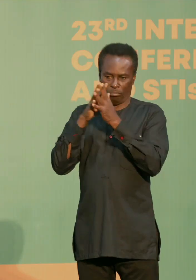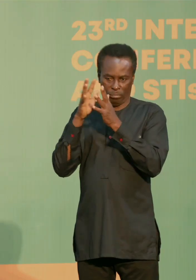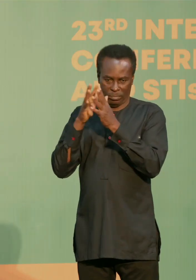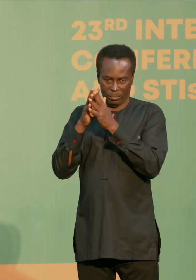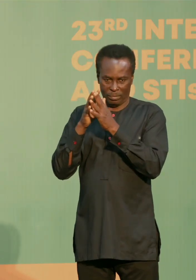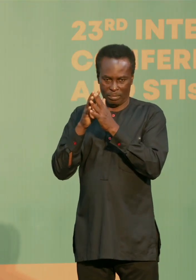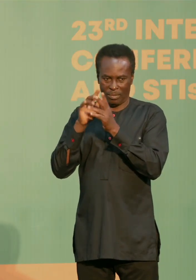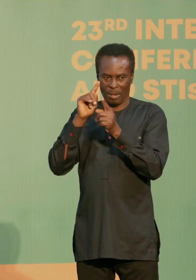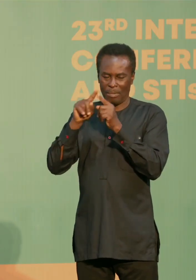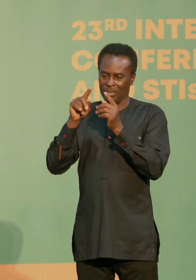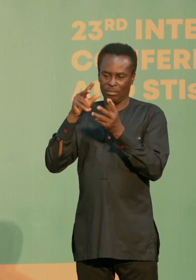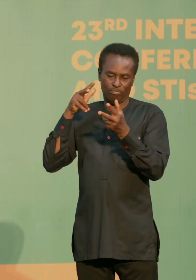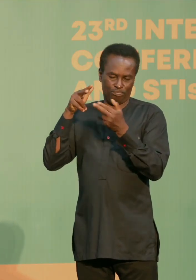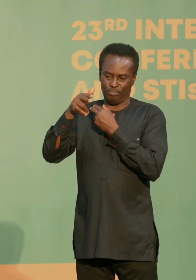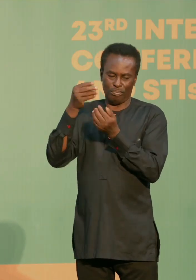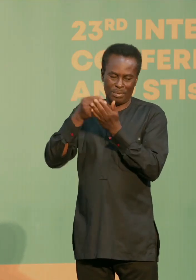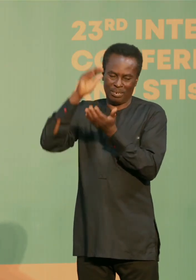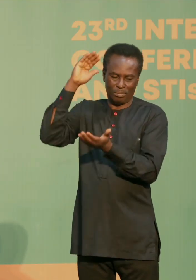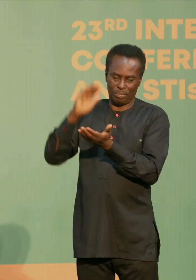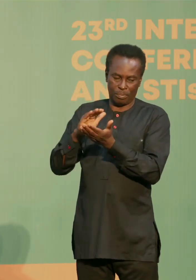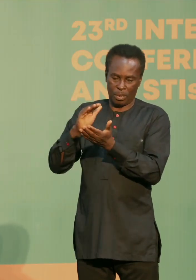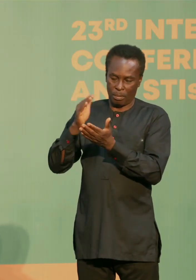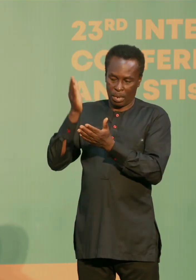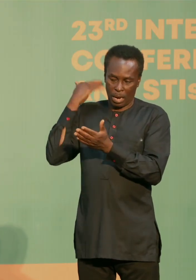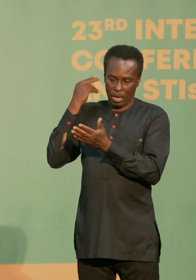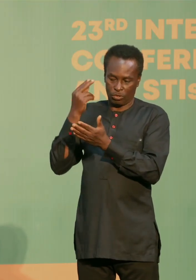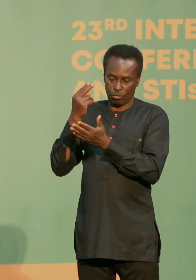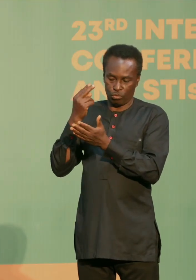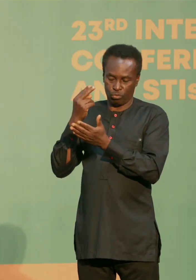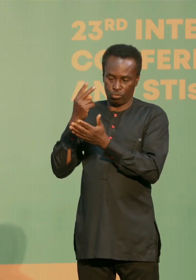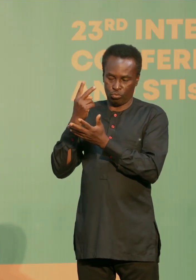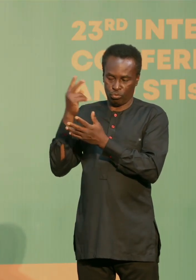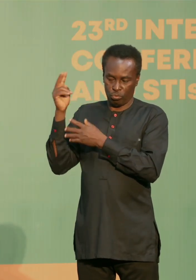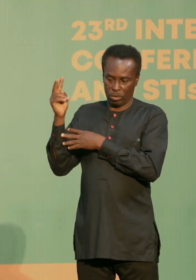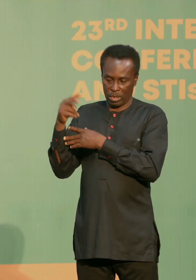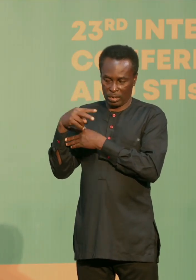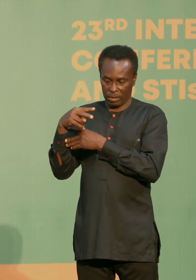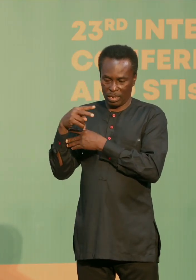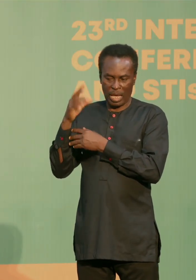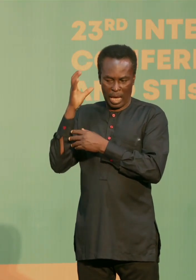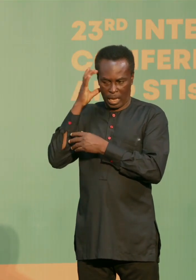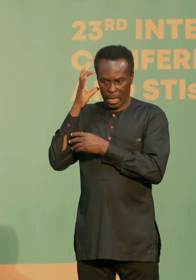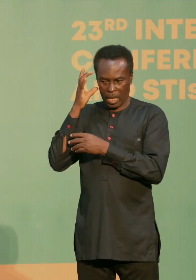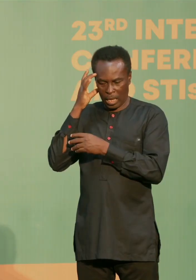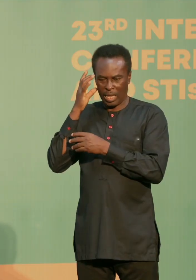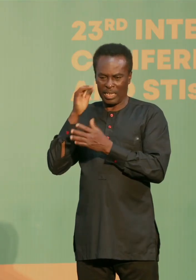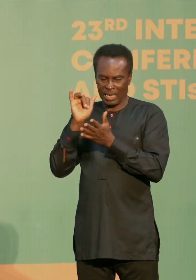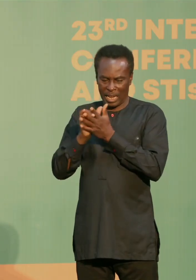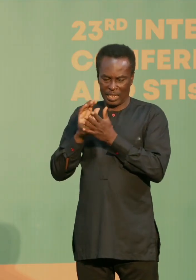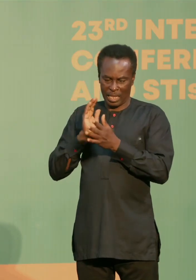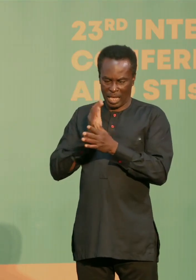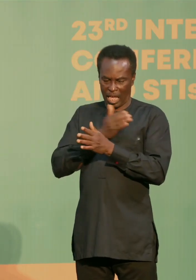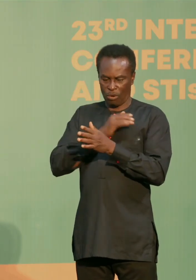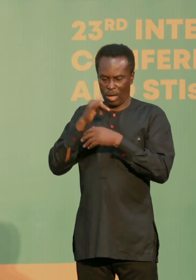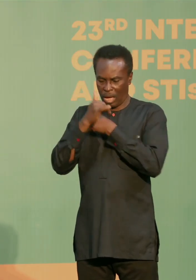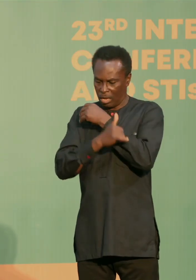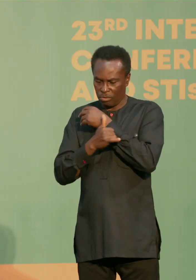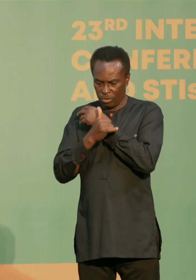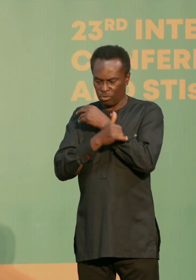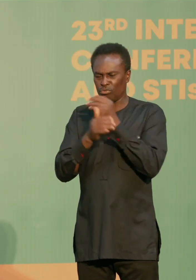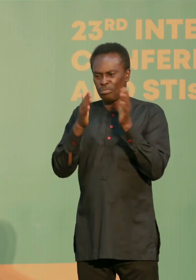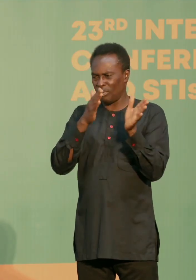been drastic cuts. But the last 2 days, we've been hearing how our own countries should really